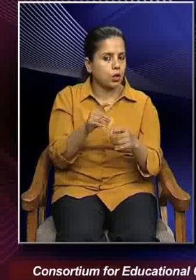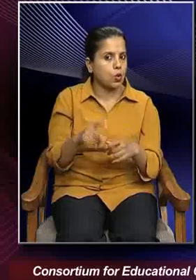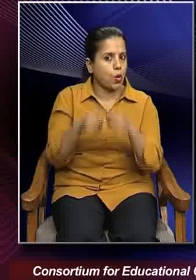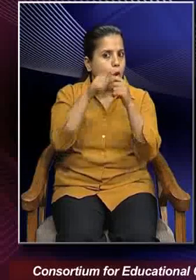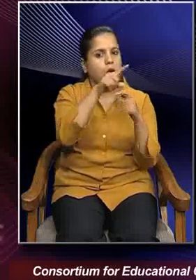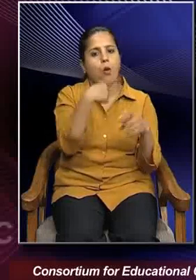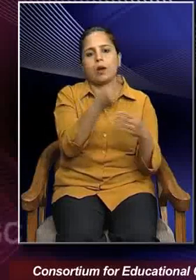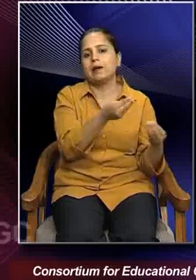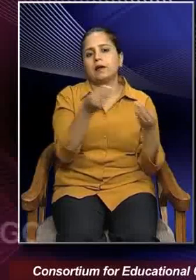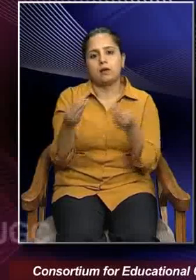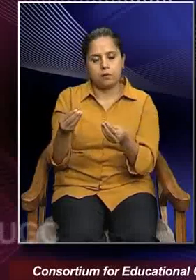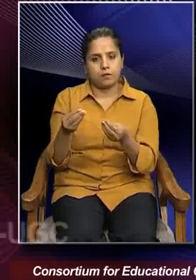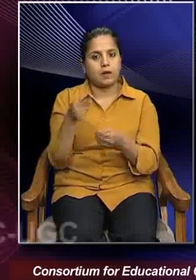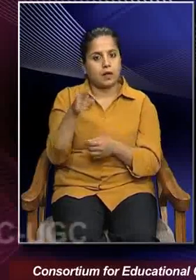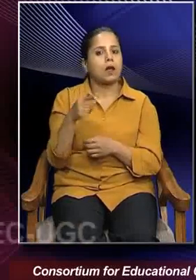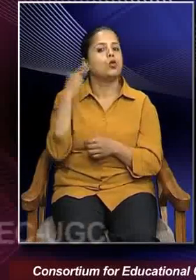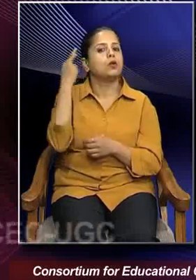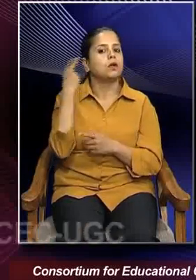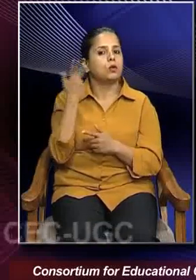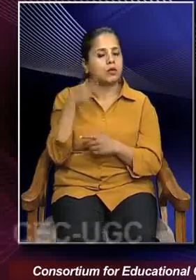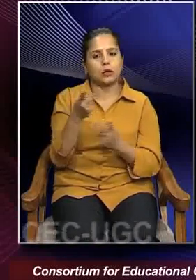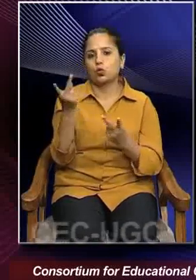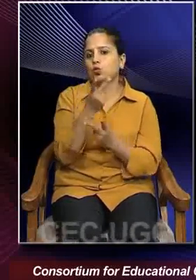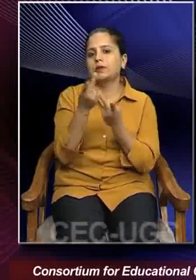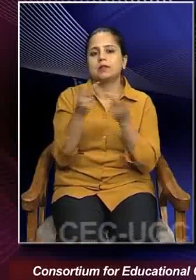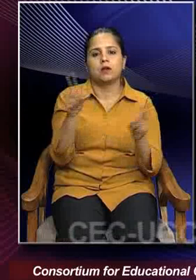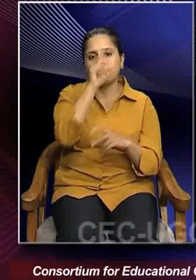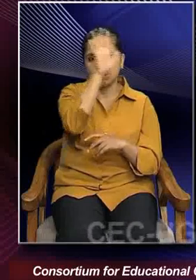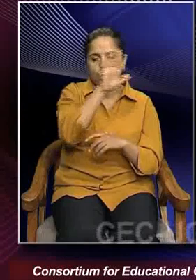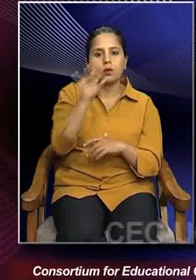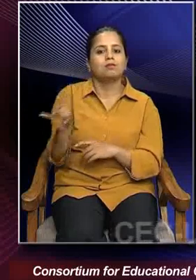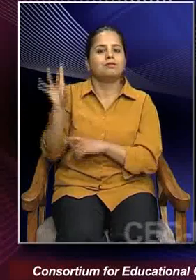qualities, and therefore these are different from each other.